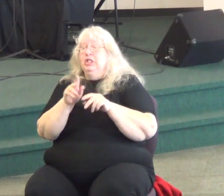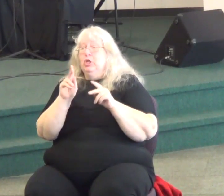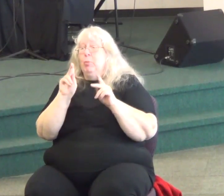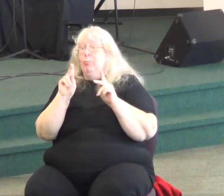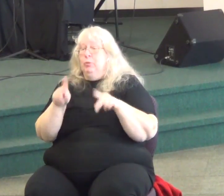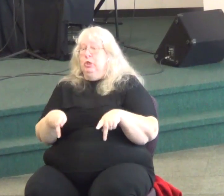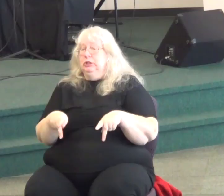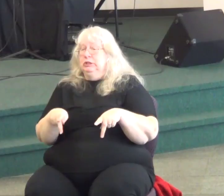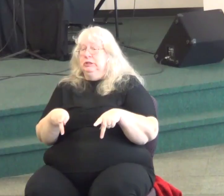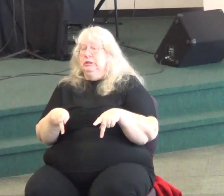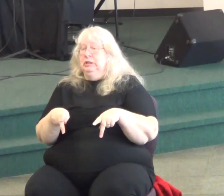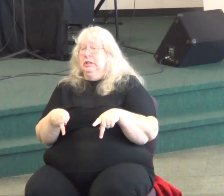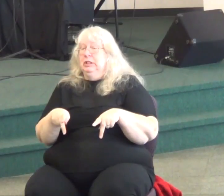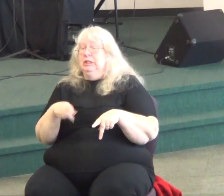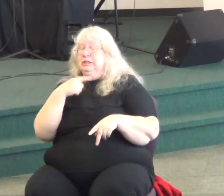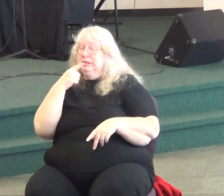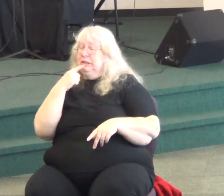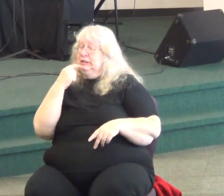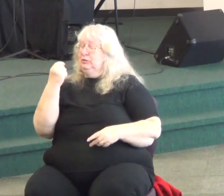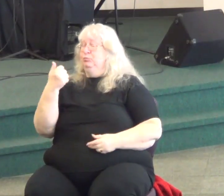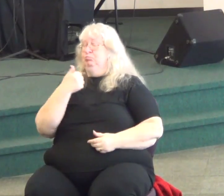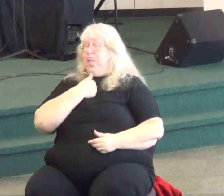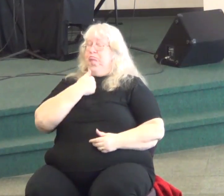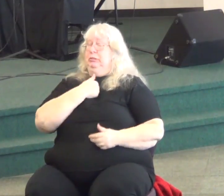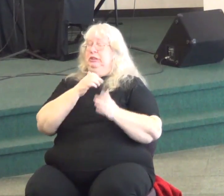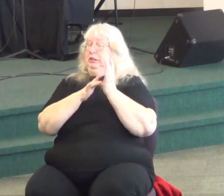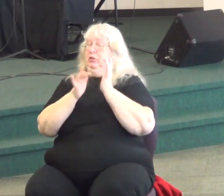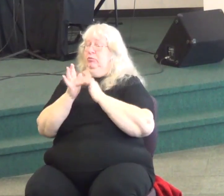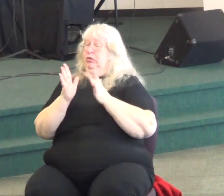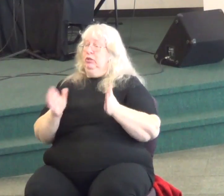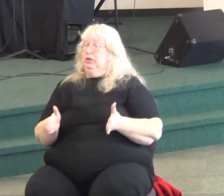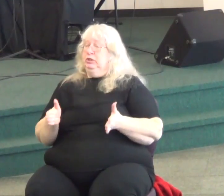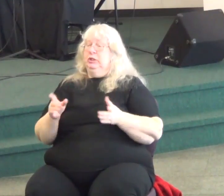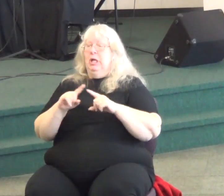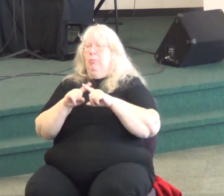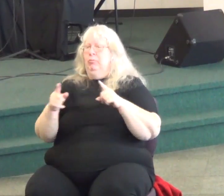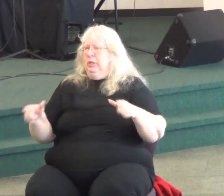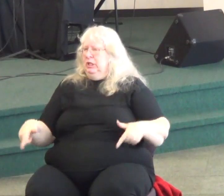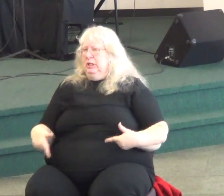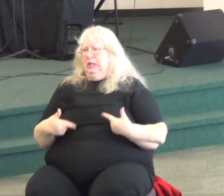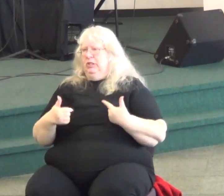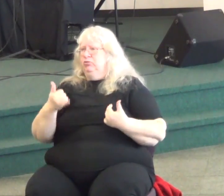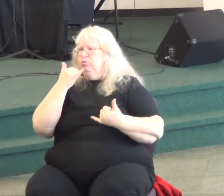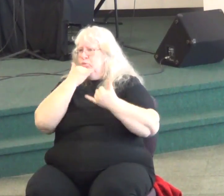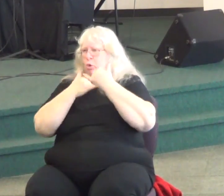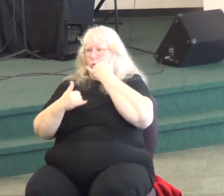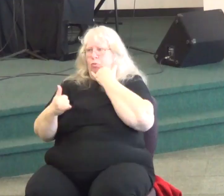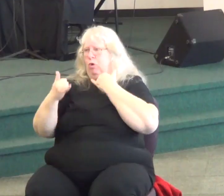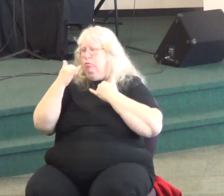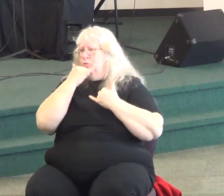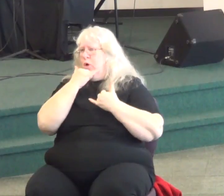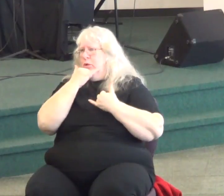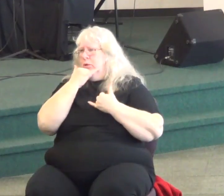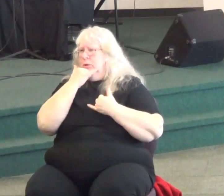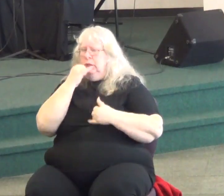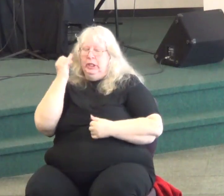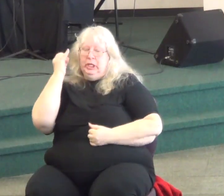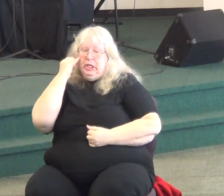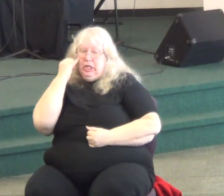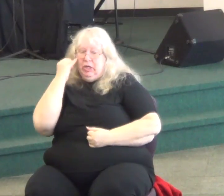what? That gives a license to live like hell every day. Because if he's Christian and can do that, I can